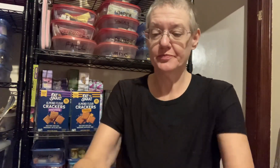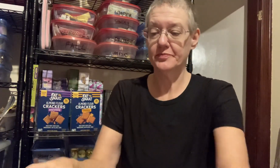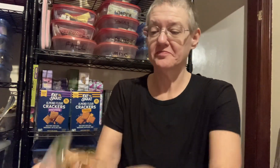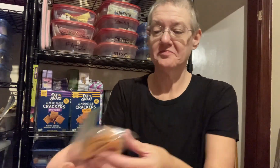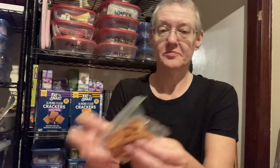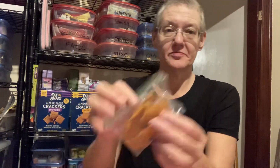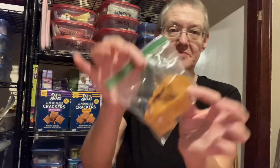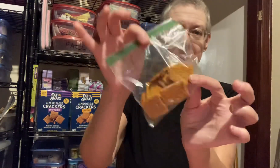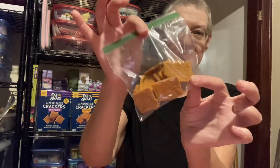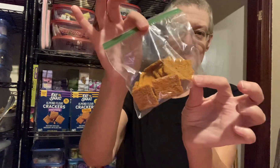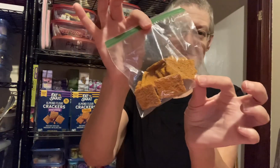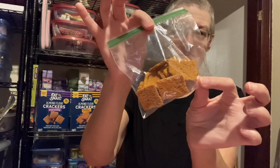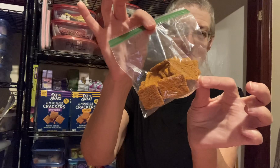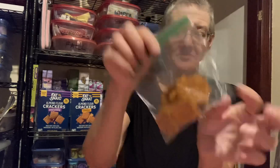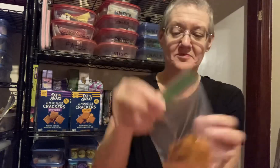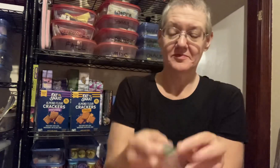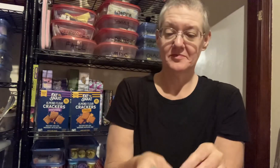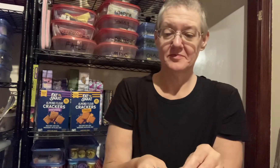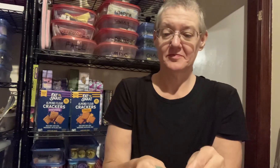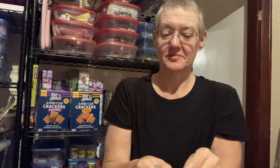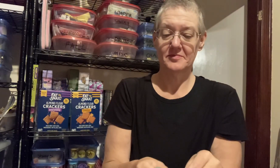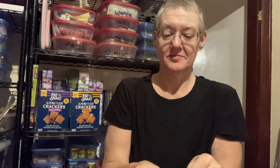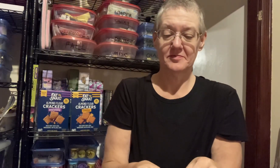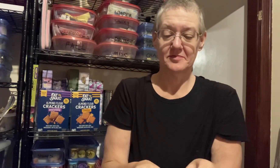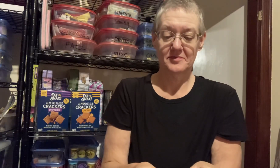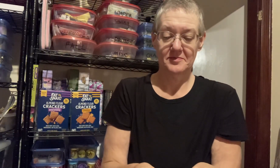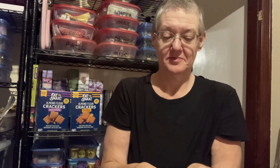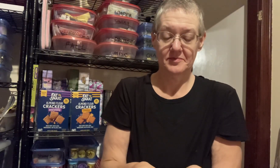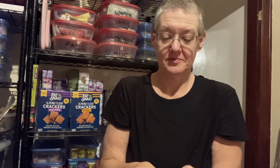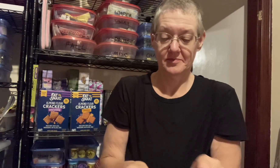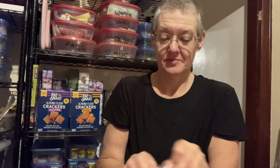Then the cheddar. This is what they look like.